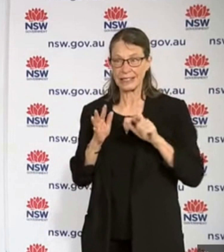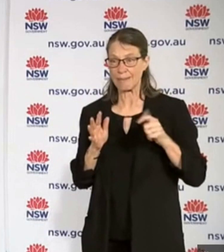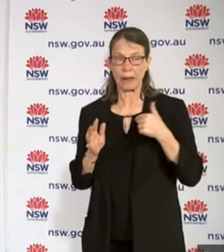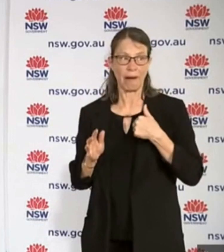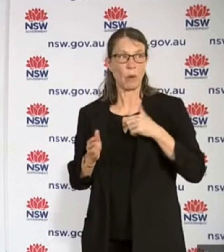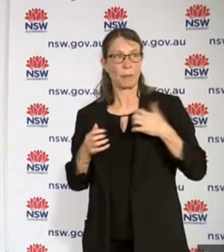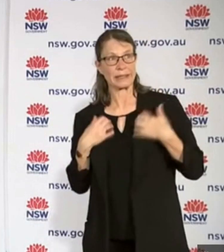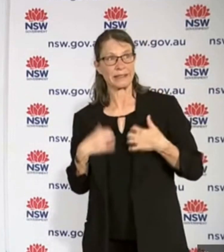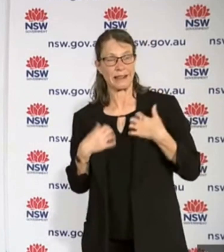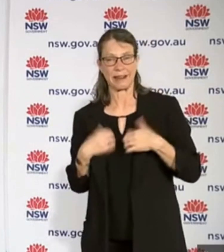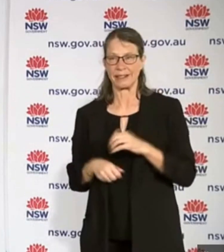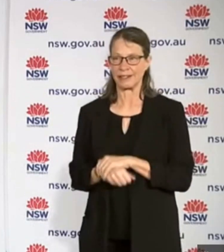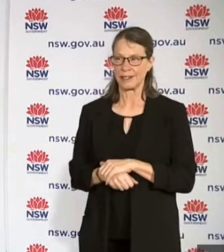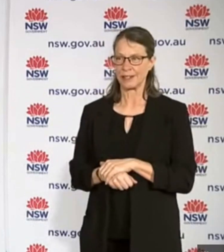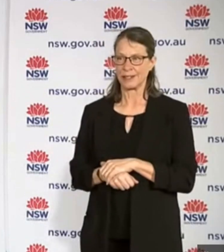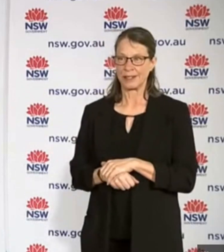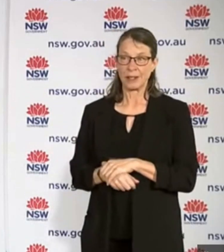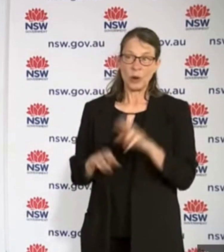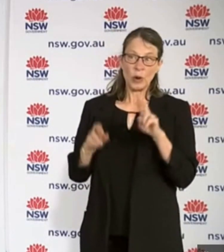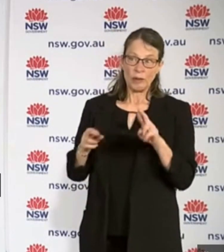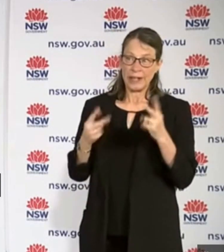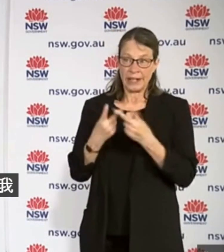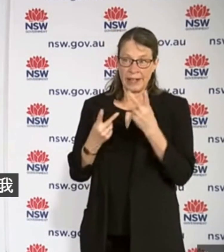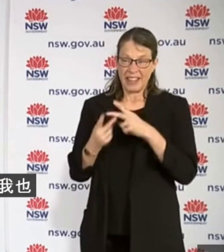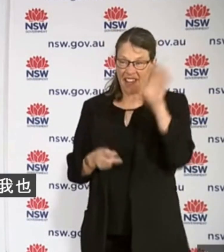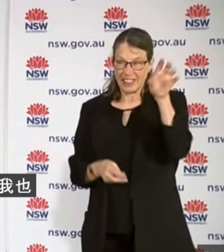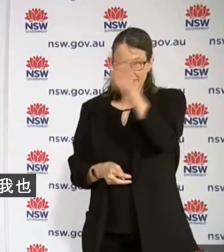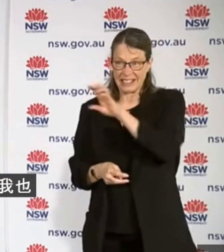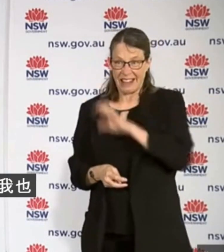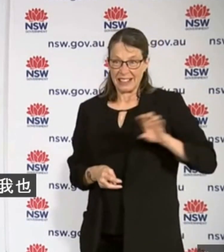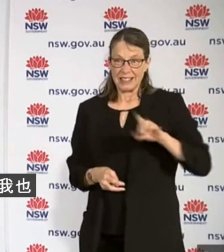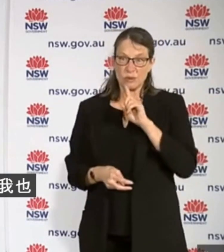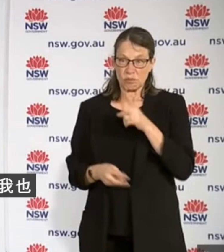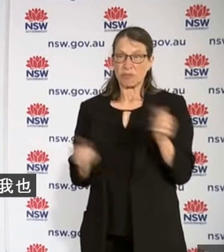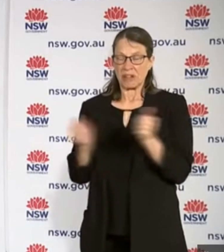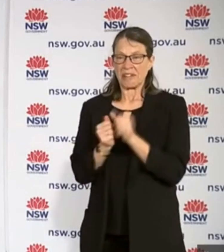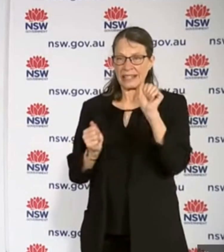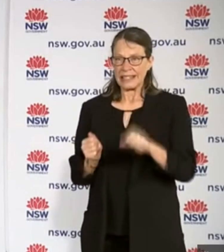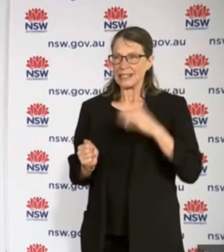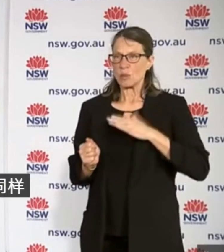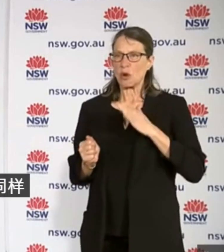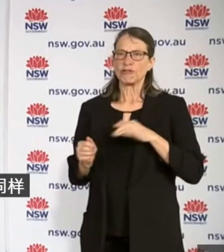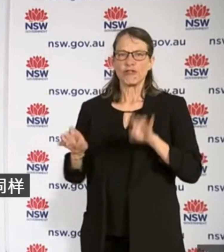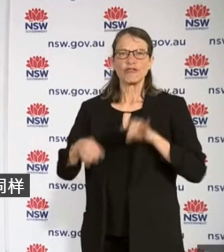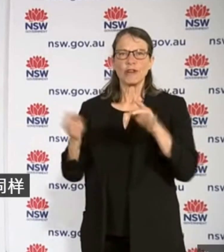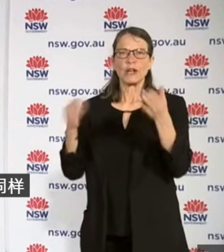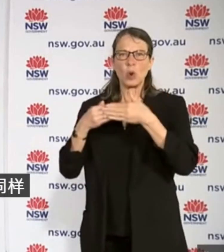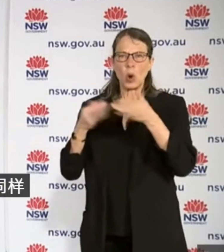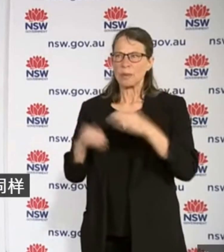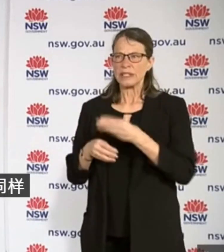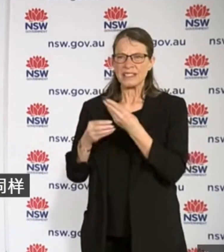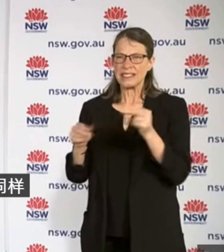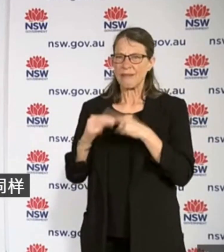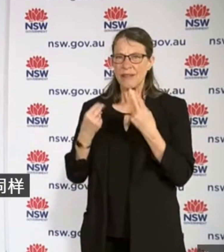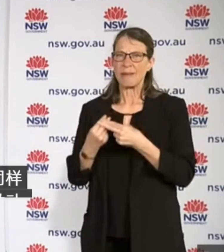the other states say that Australia should also open up. I know families who haven't seen each other for a couple of